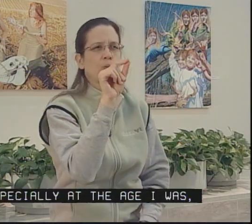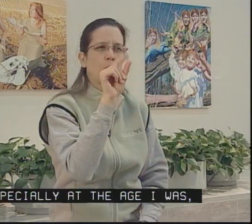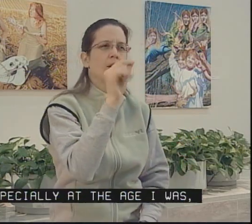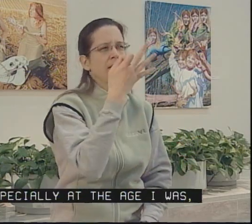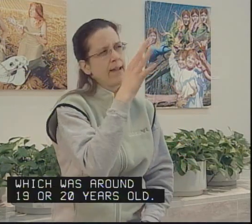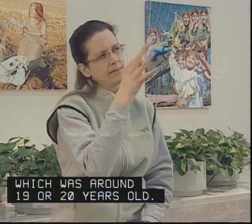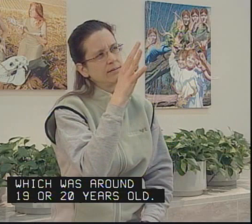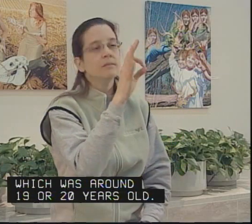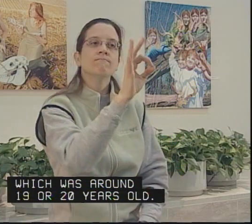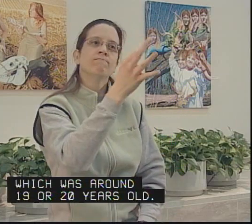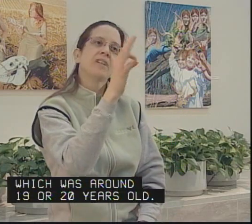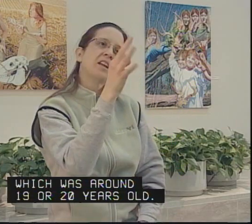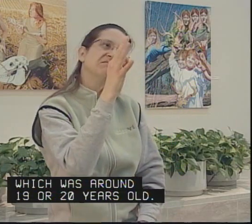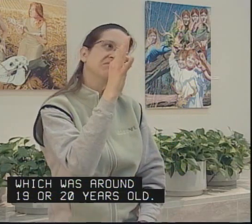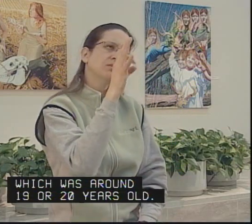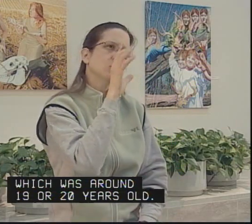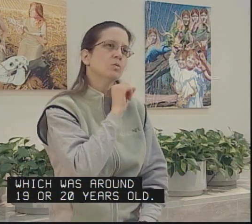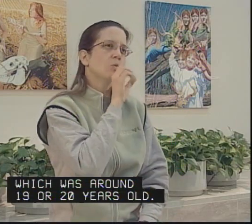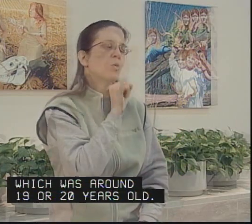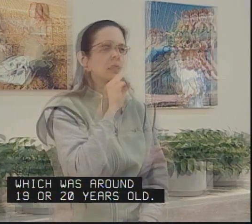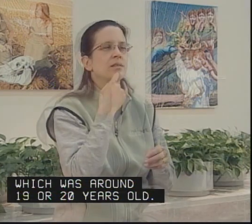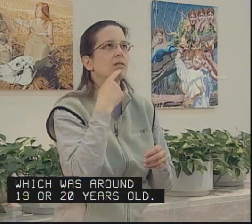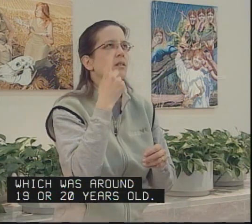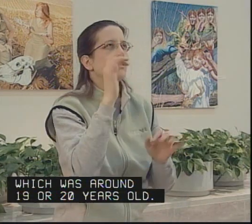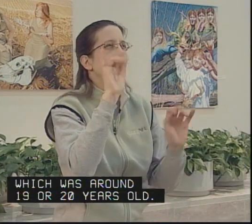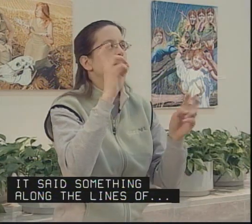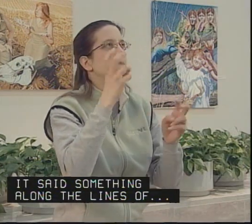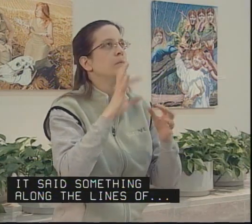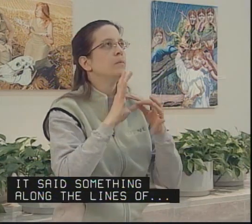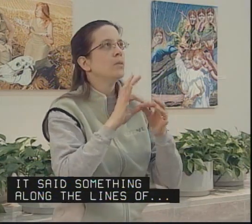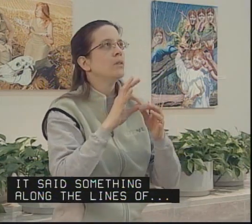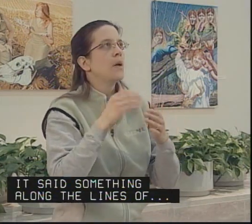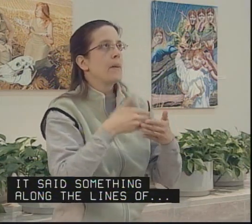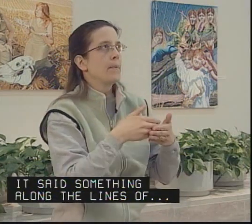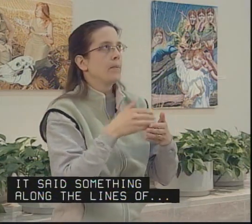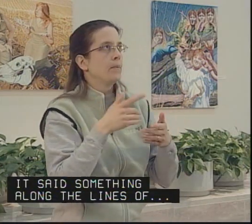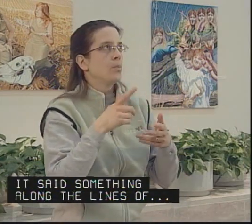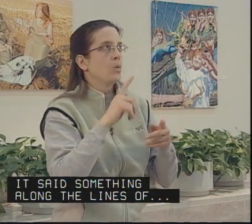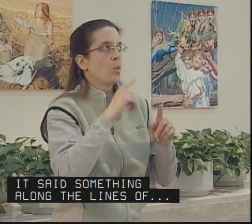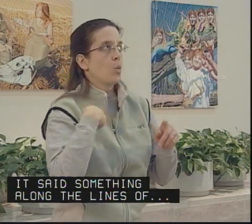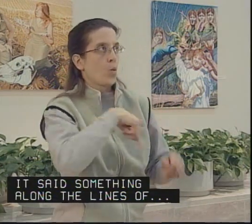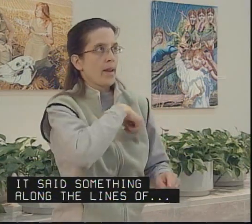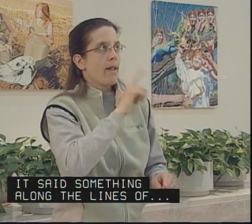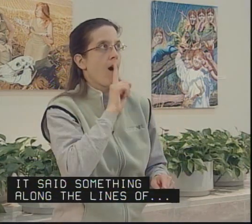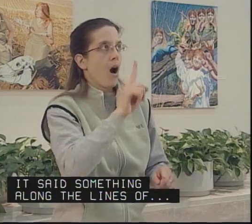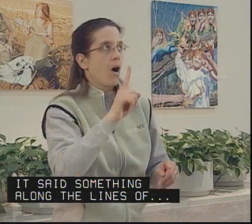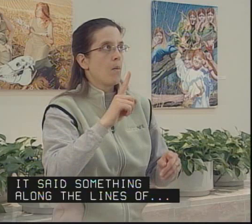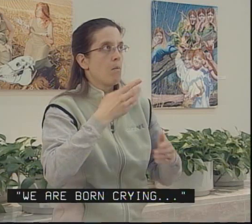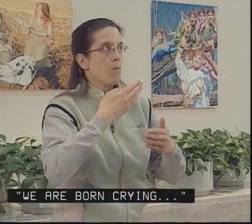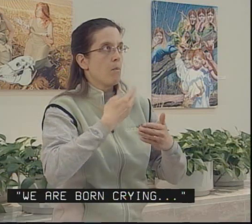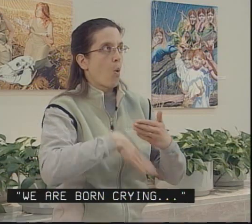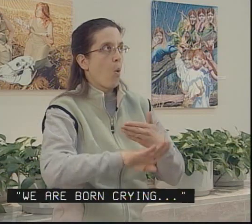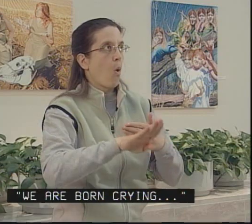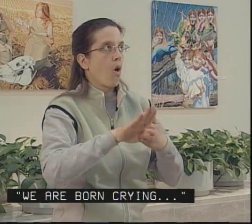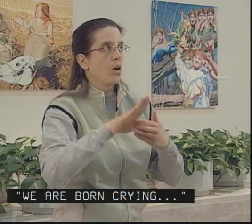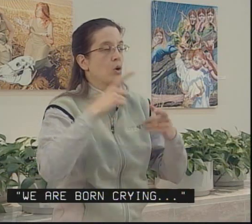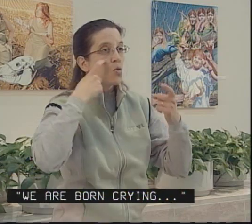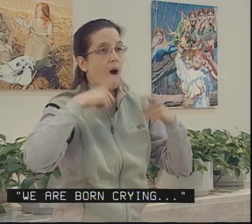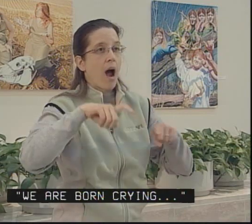was, which was around 19 or 20 years old. It said something along the lines of, "We are born